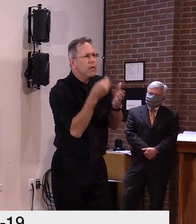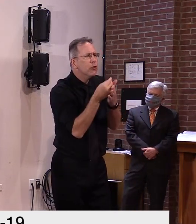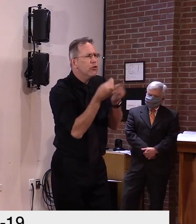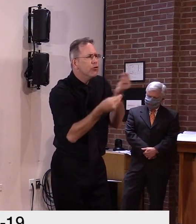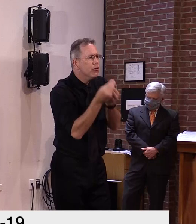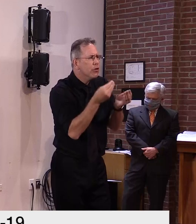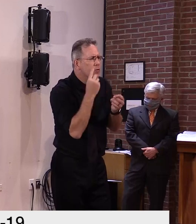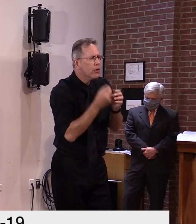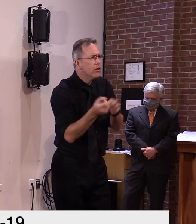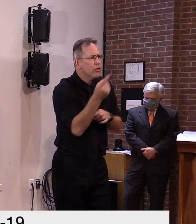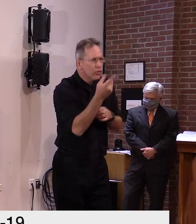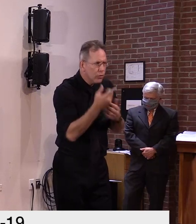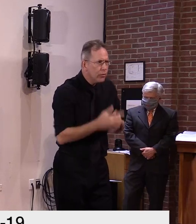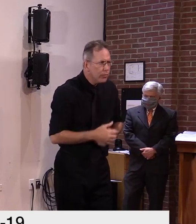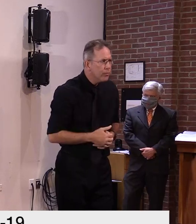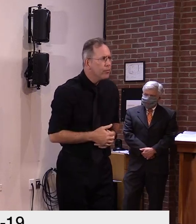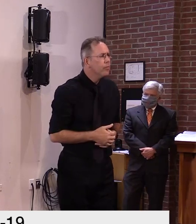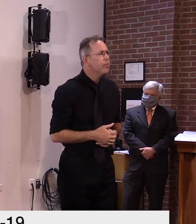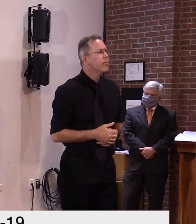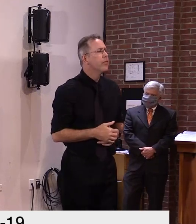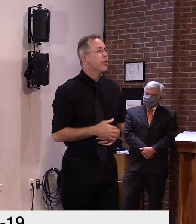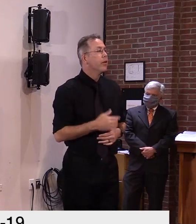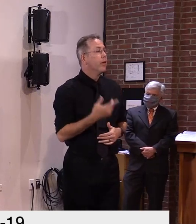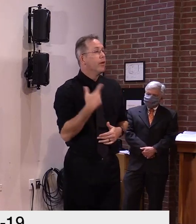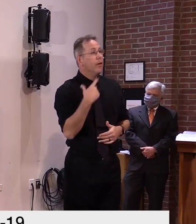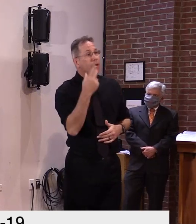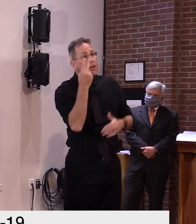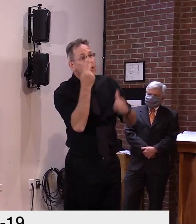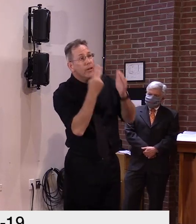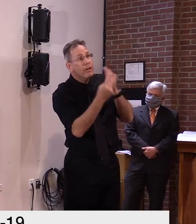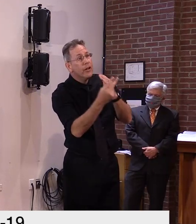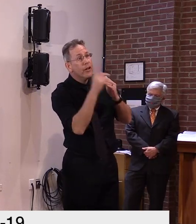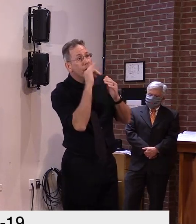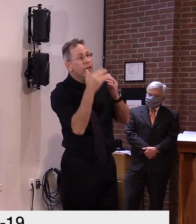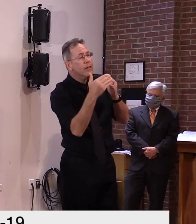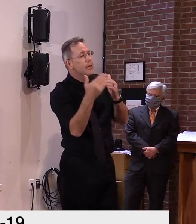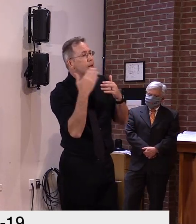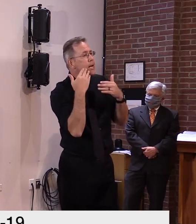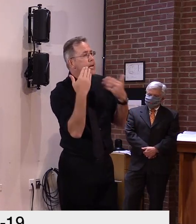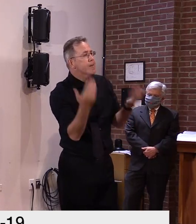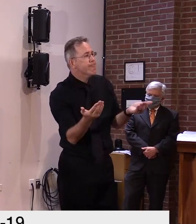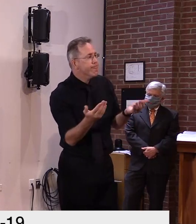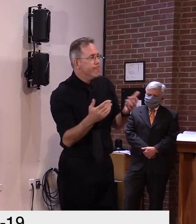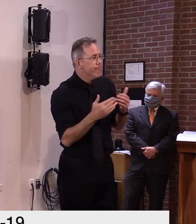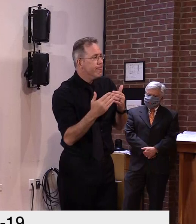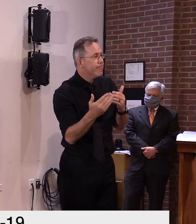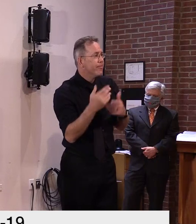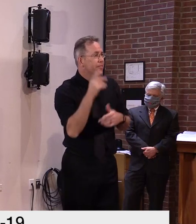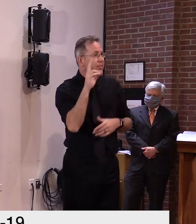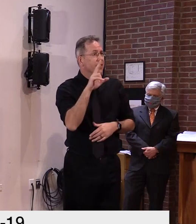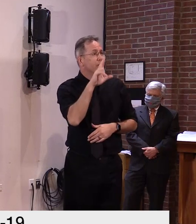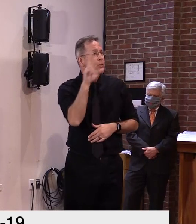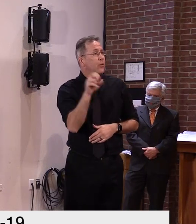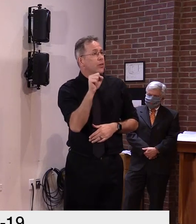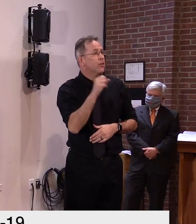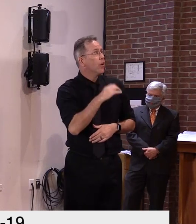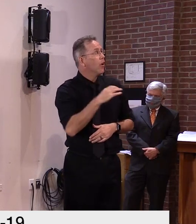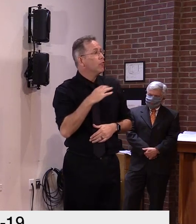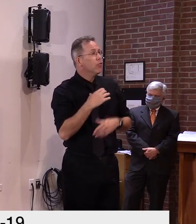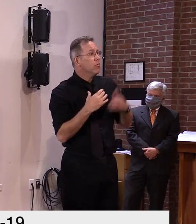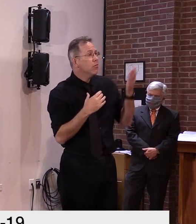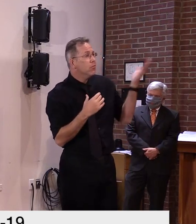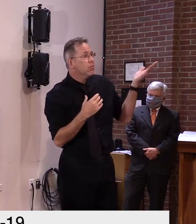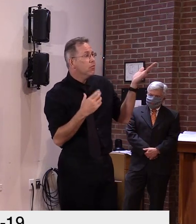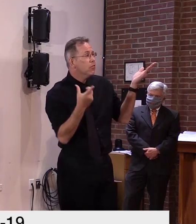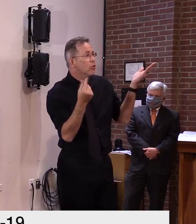tell. A lot will depend on Congress and what will happen with the next stimulus package. I believe